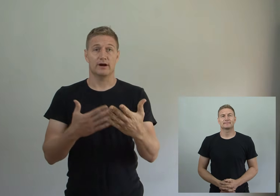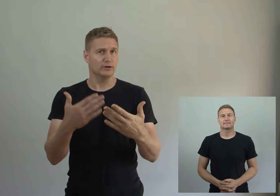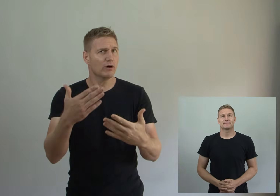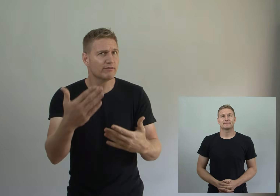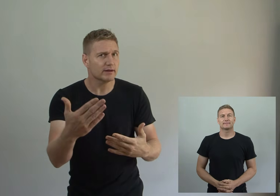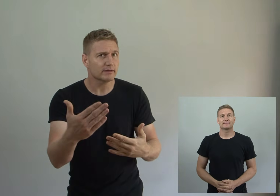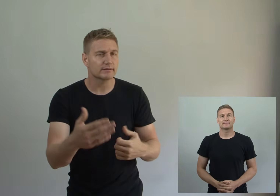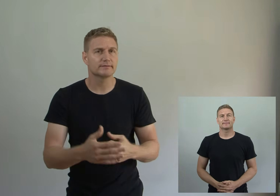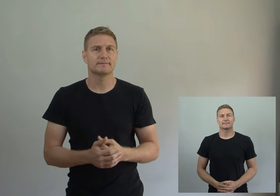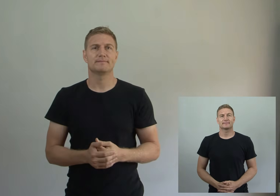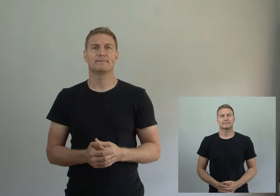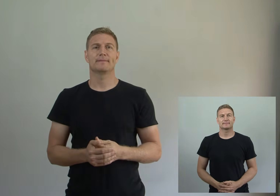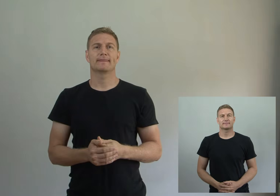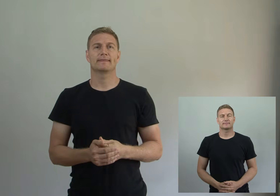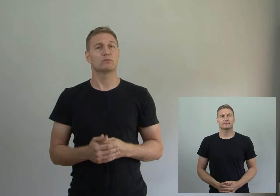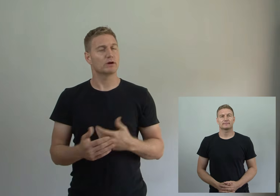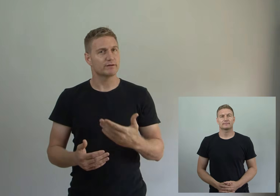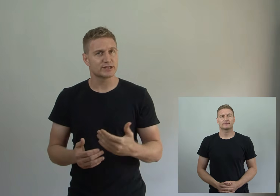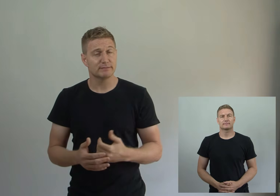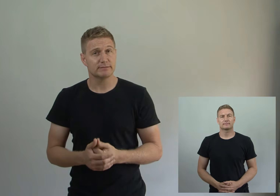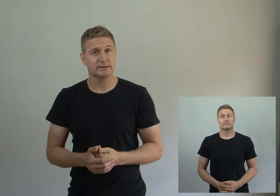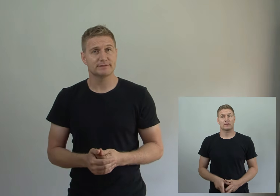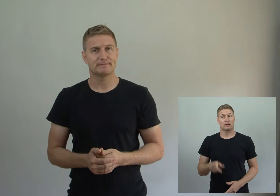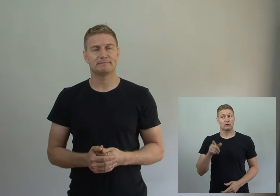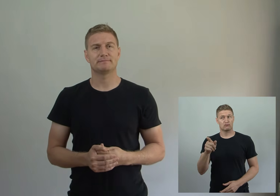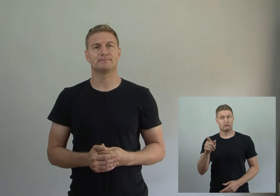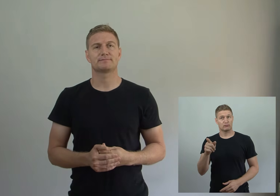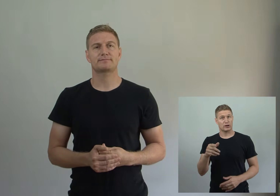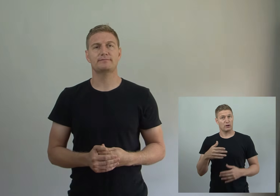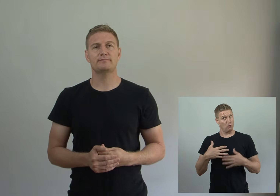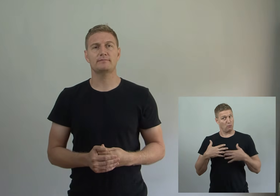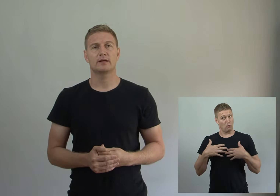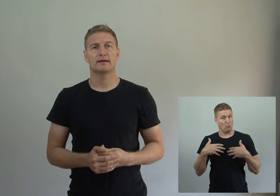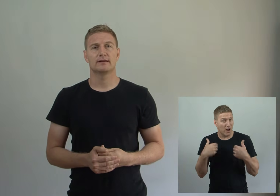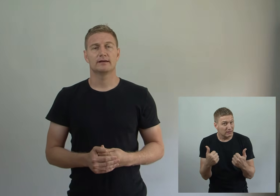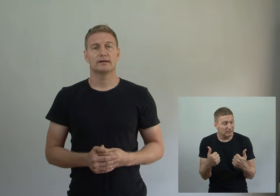Are you coughing? One of your symptoms?